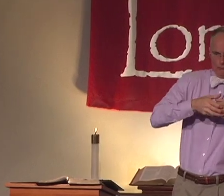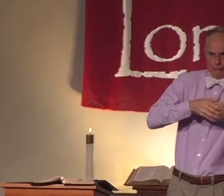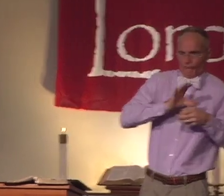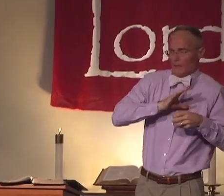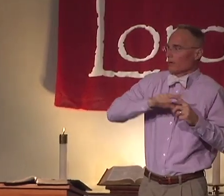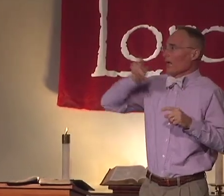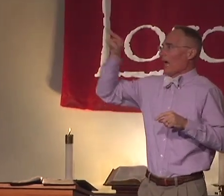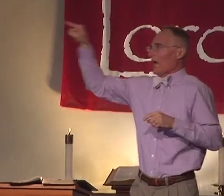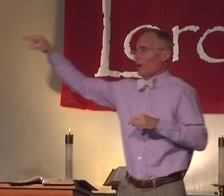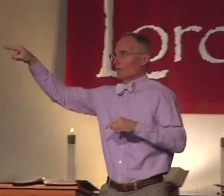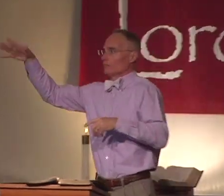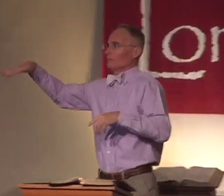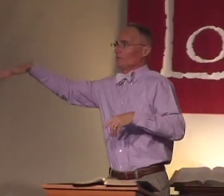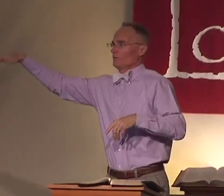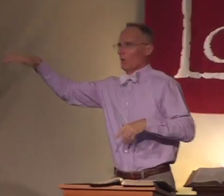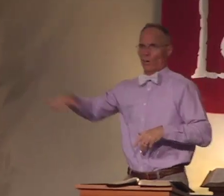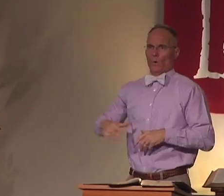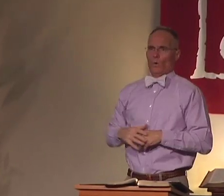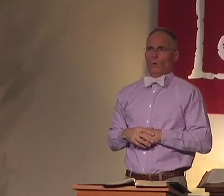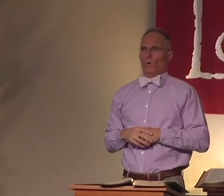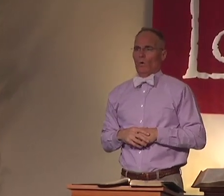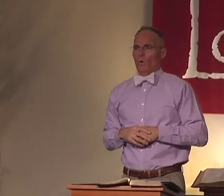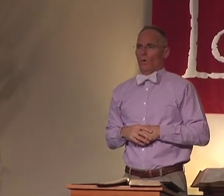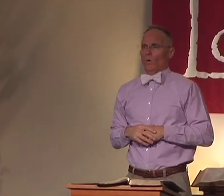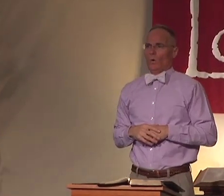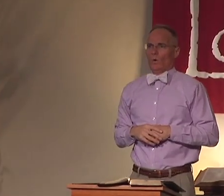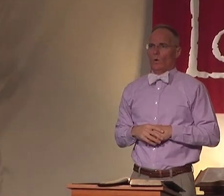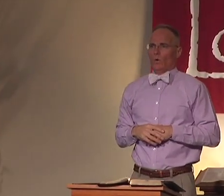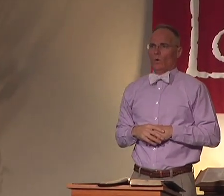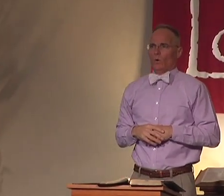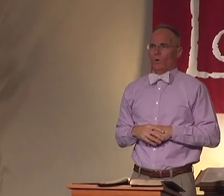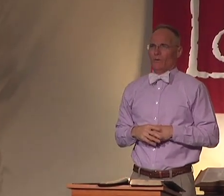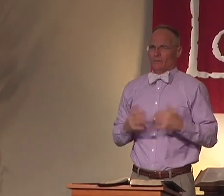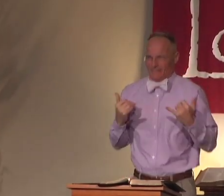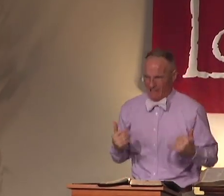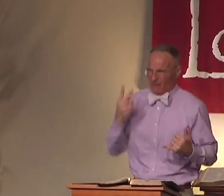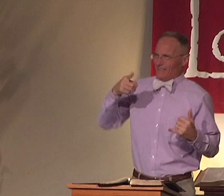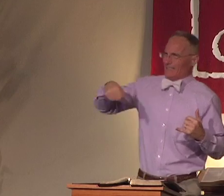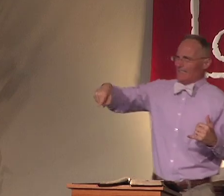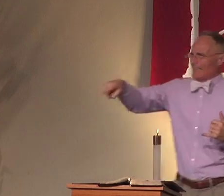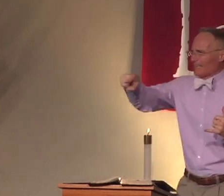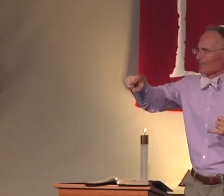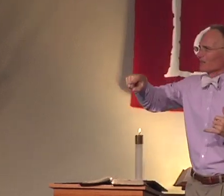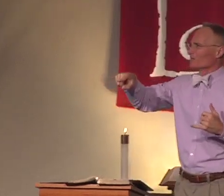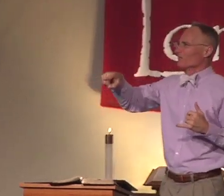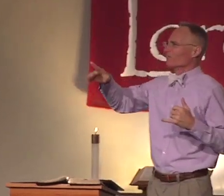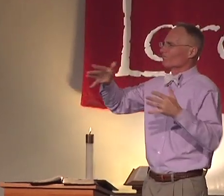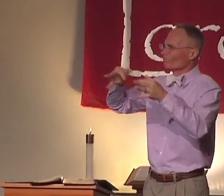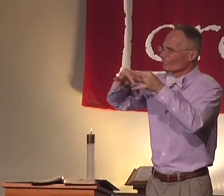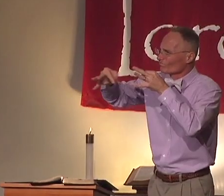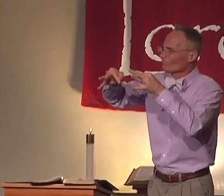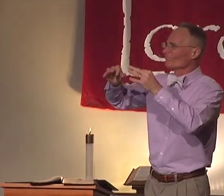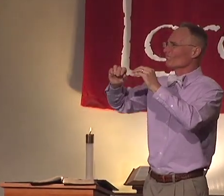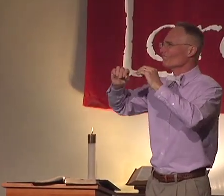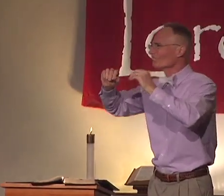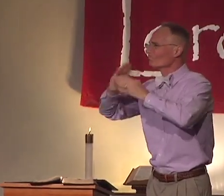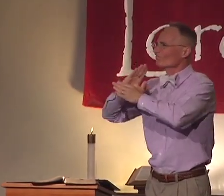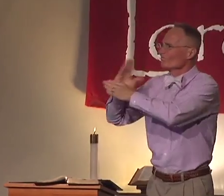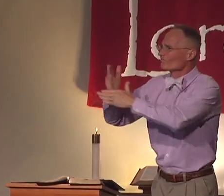church, they say it with their friends. But out there in the world, they would never do that. And now, those people are